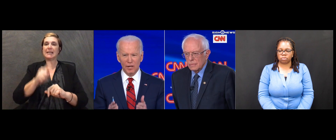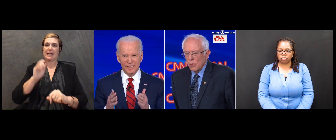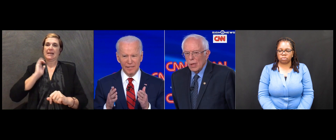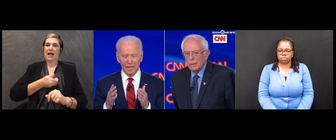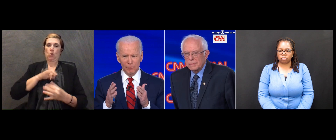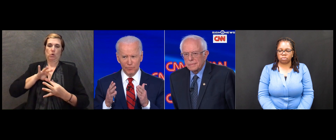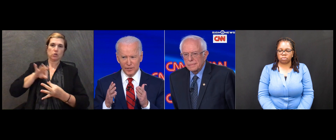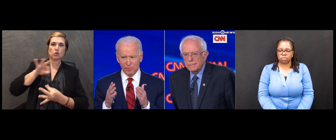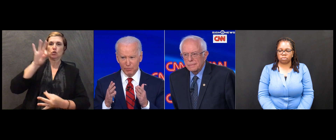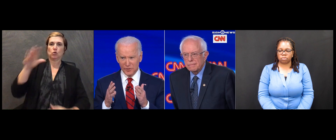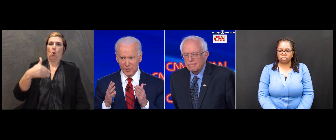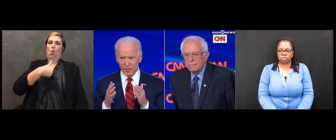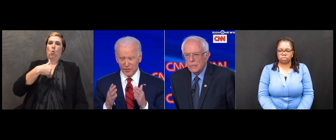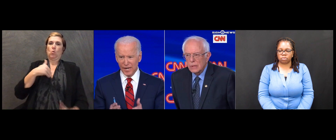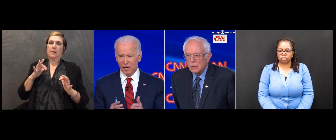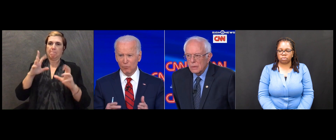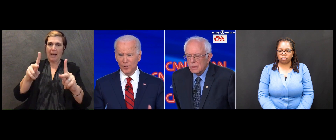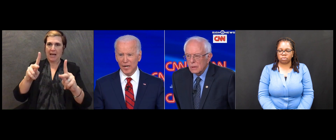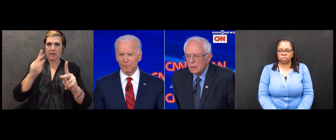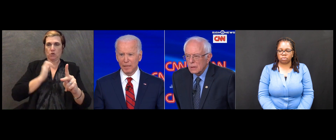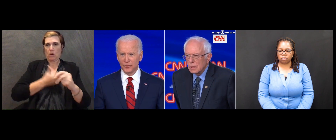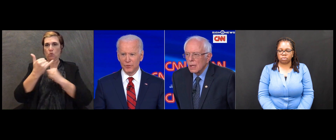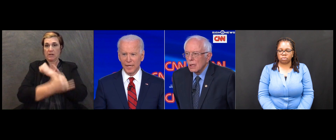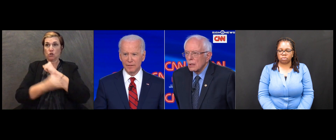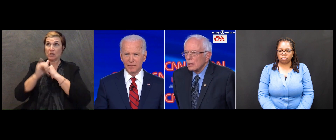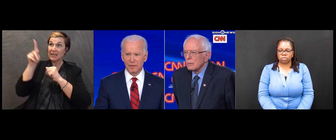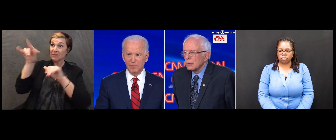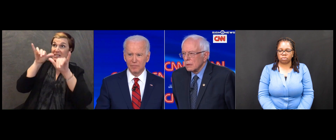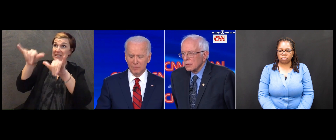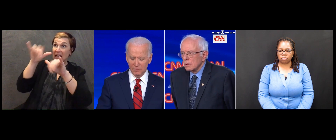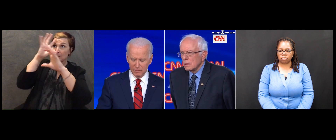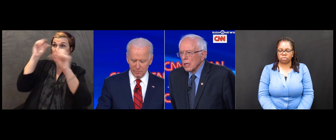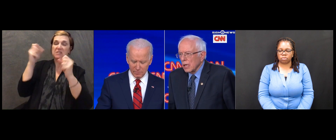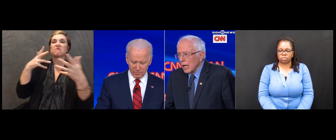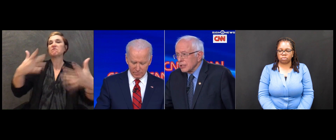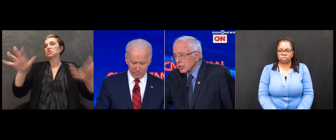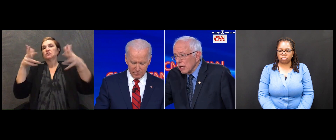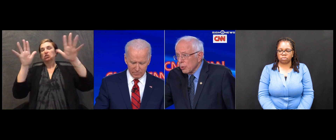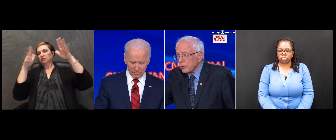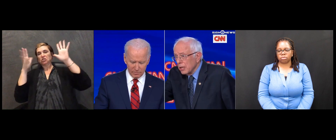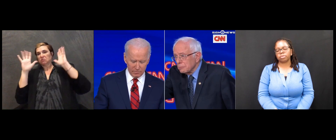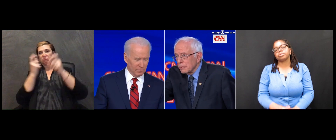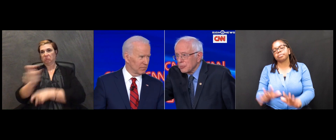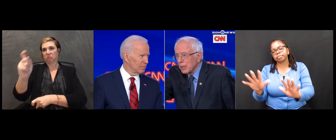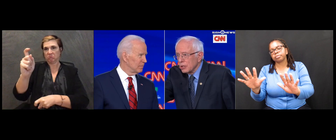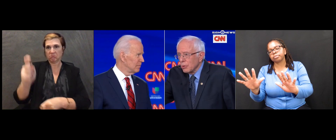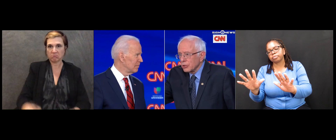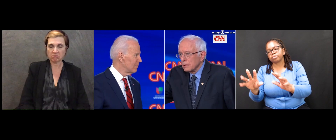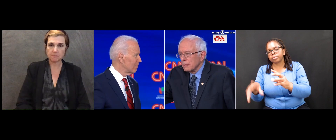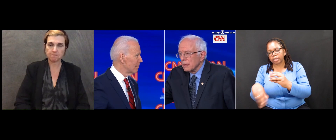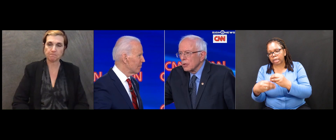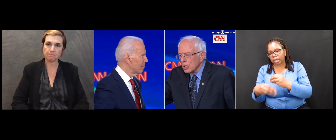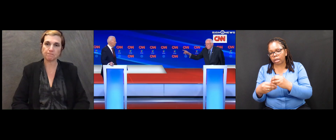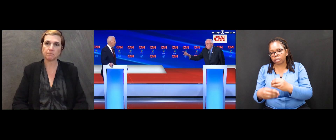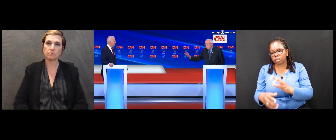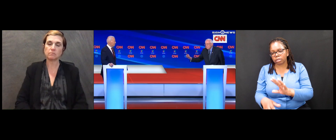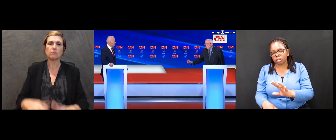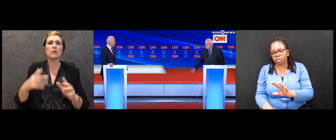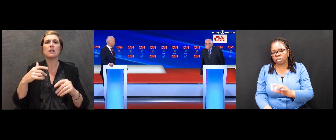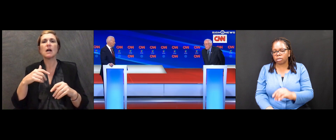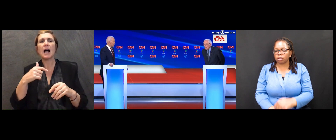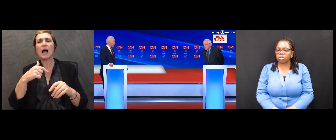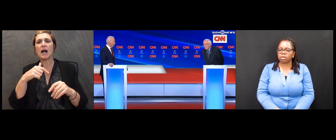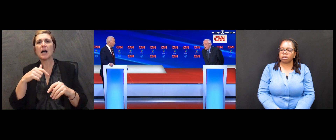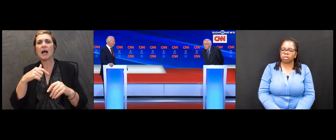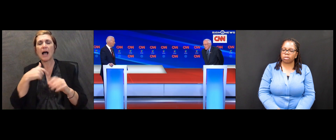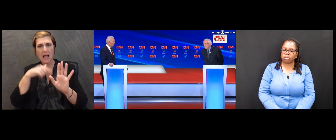as long as this president is there, we're not going to be able to do that. Senator Sanders, if... Can I just say a word, then I'll respond to you. Well, it's just a quick question, which is, if